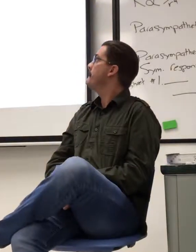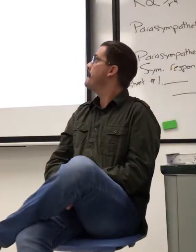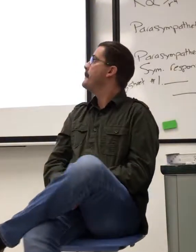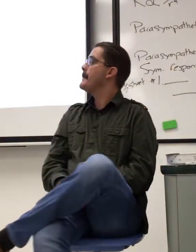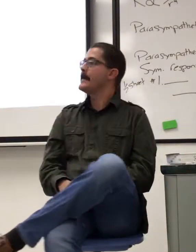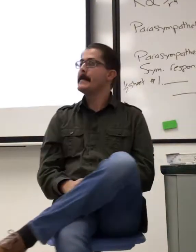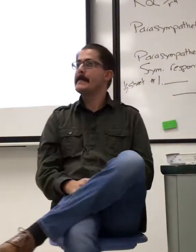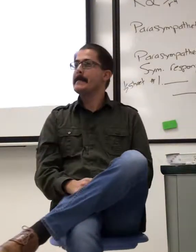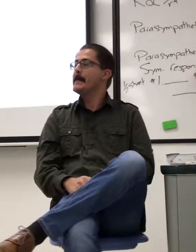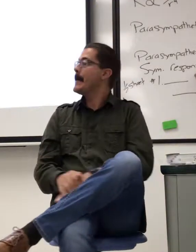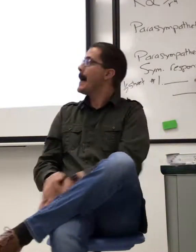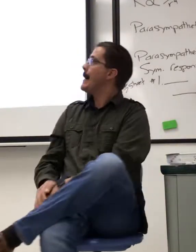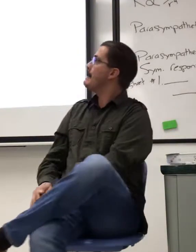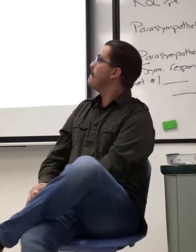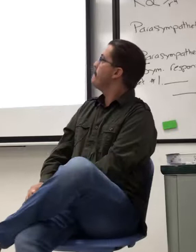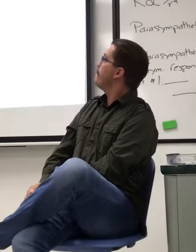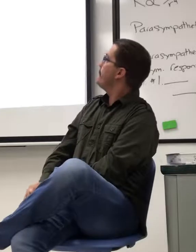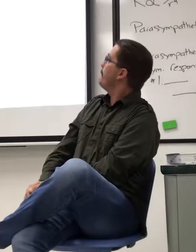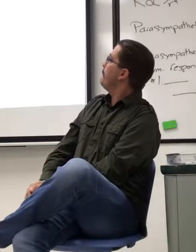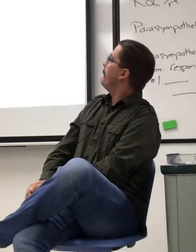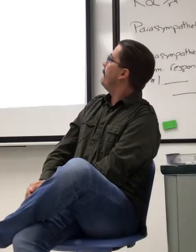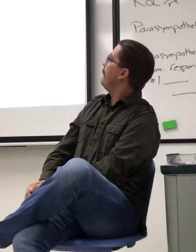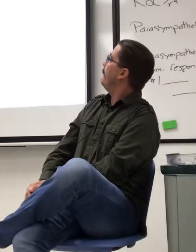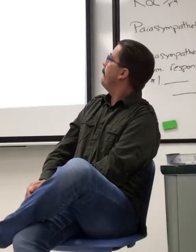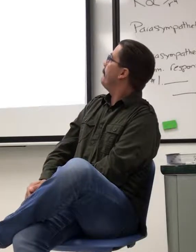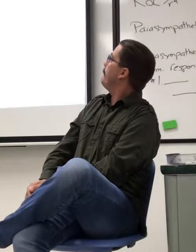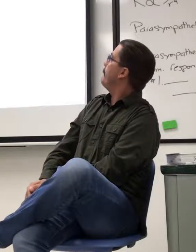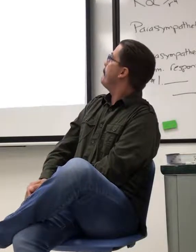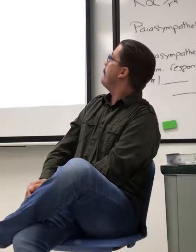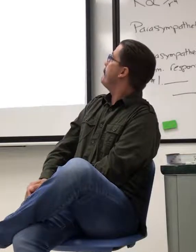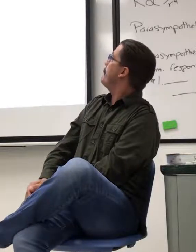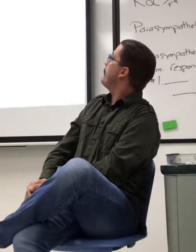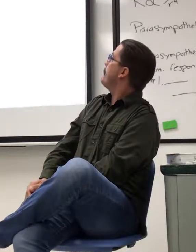in. Boom, boom.